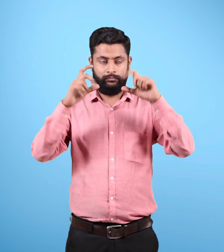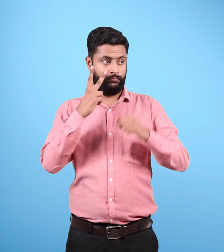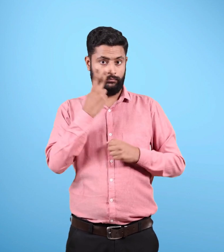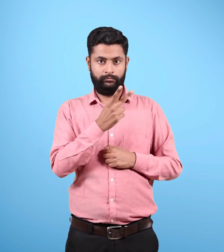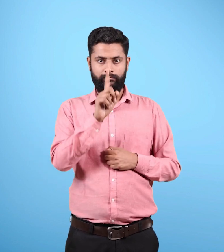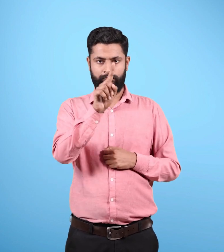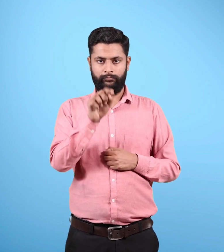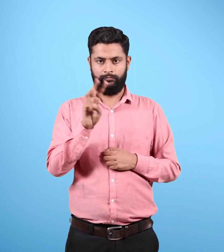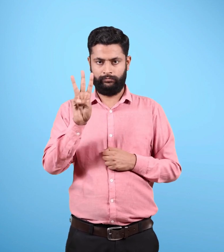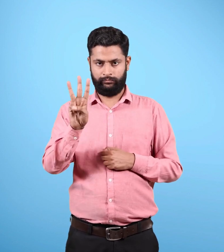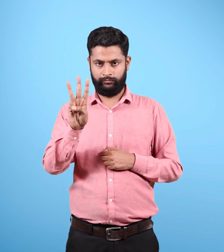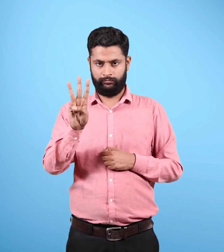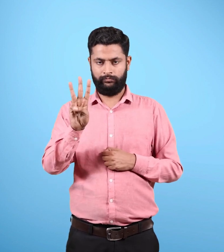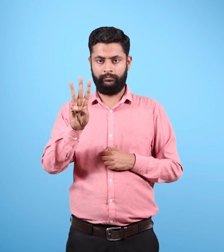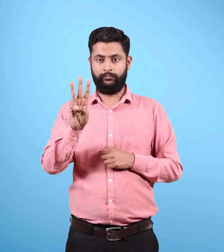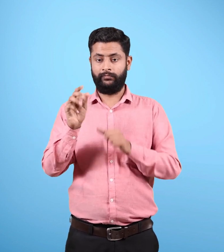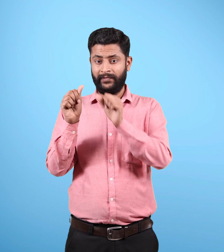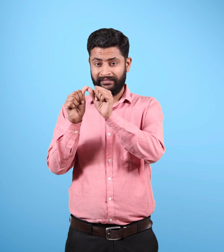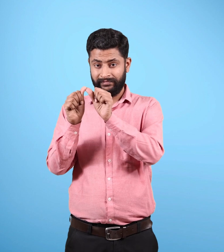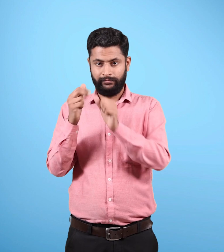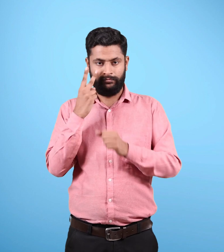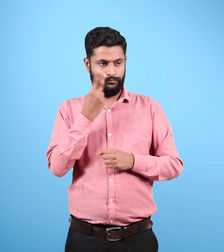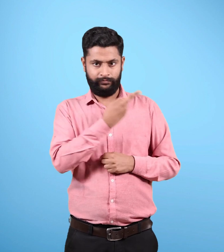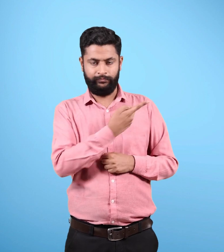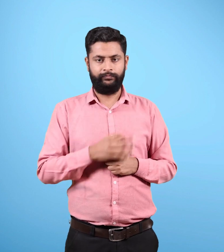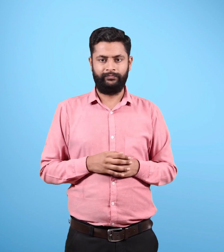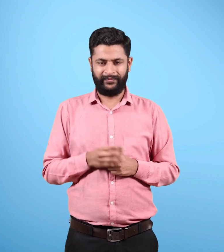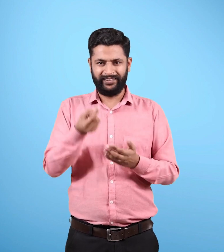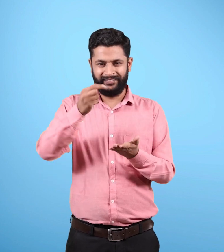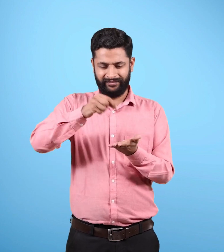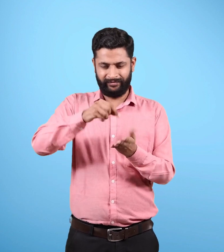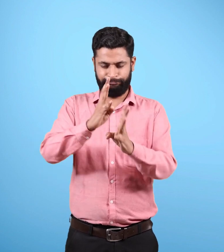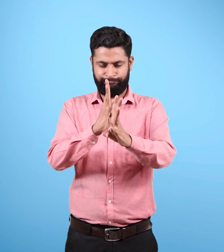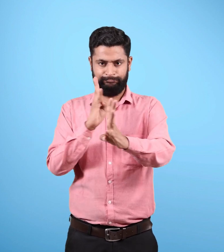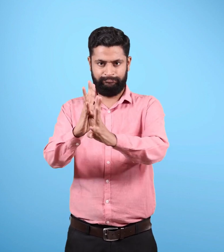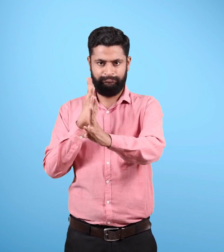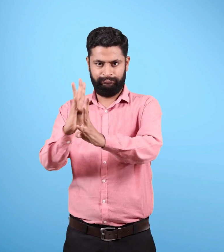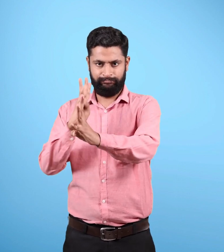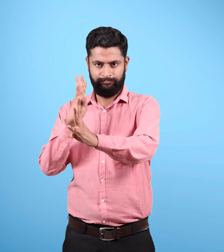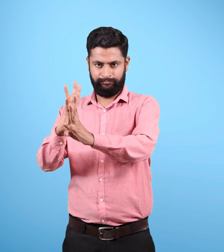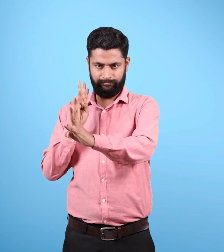Figure 1.3a Paddy field. In this figure, a paddy field is